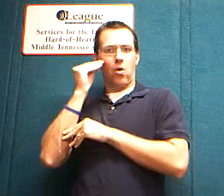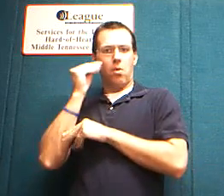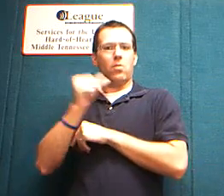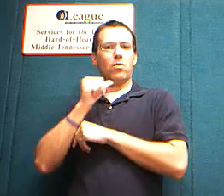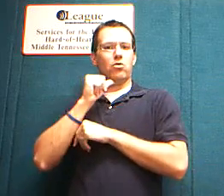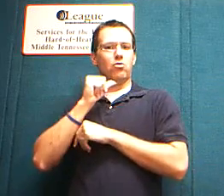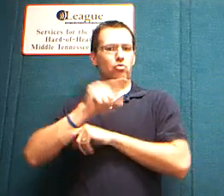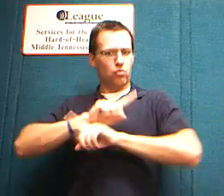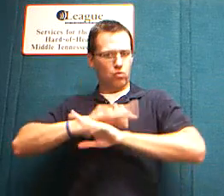people.